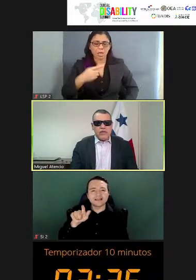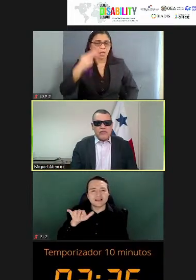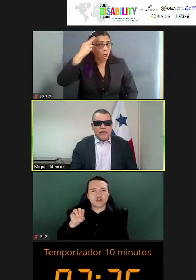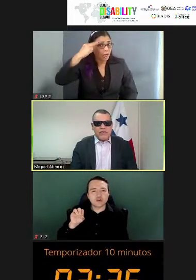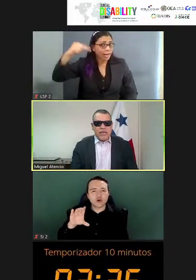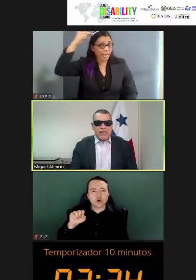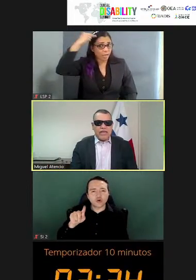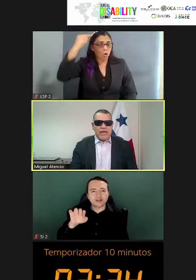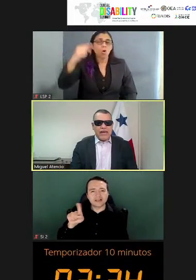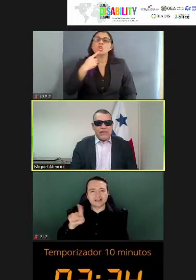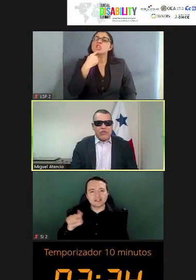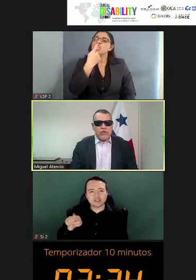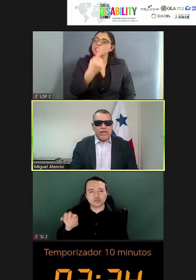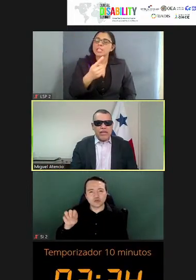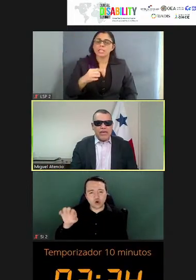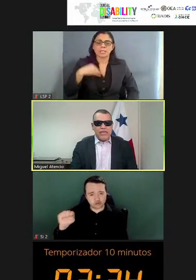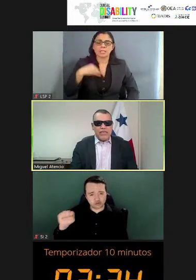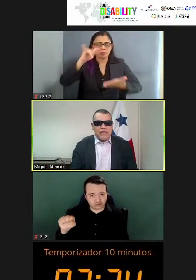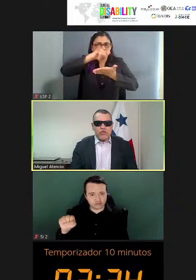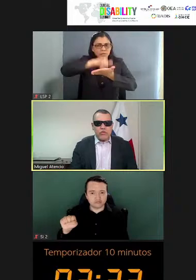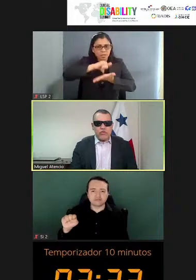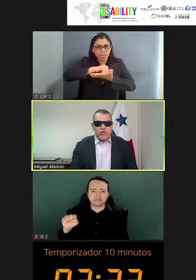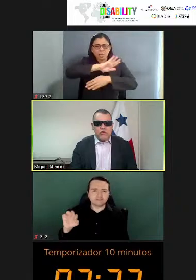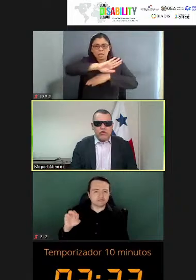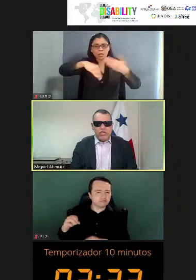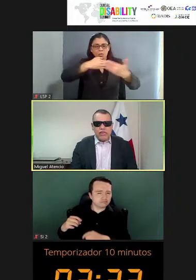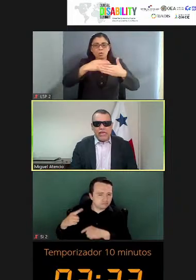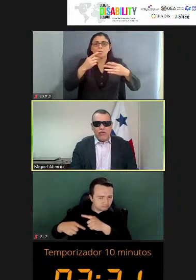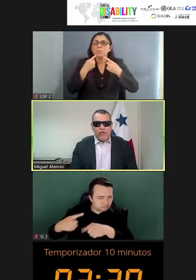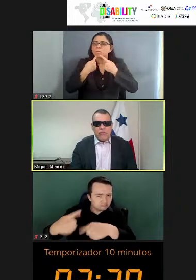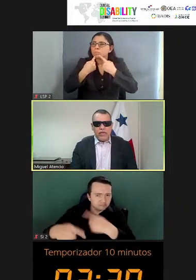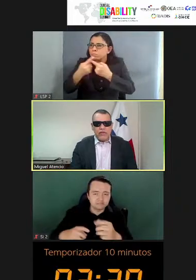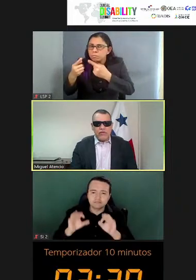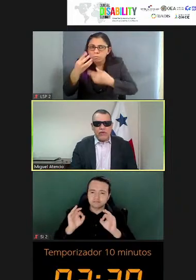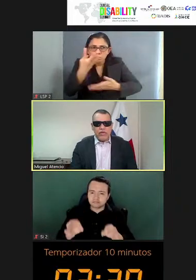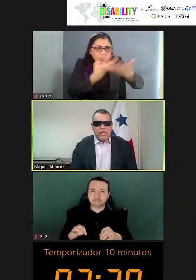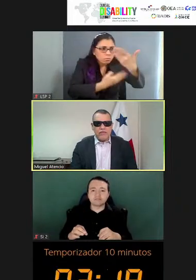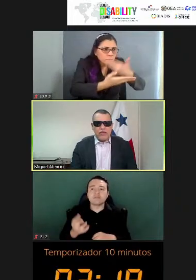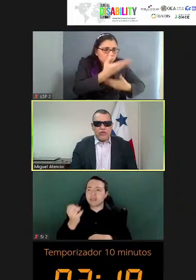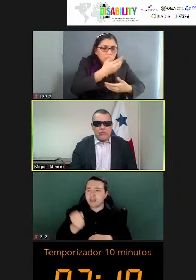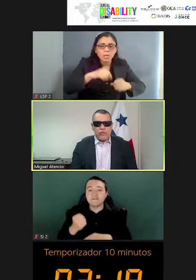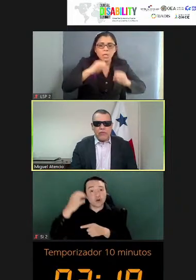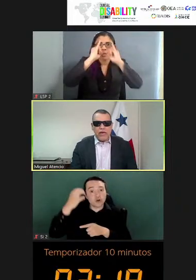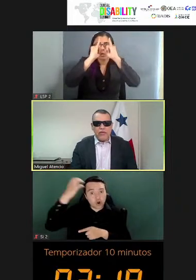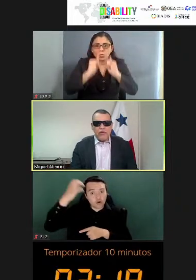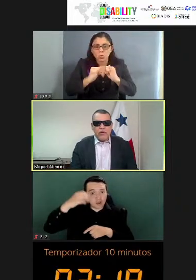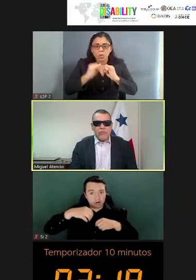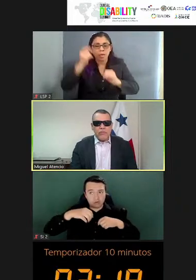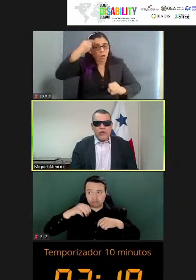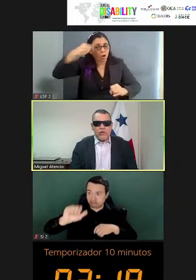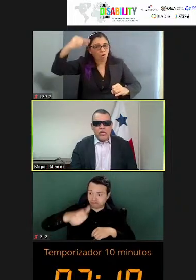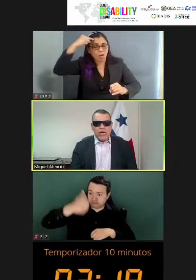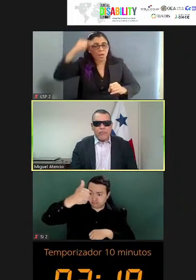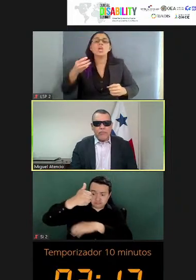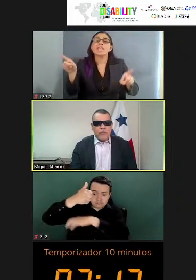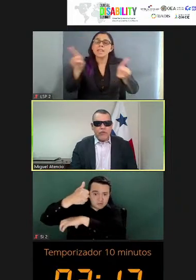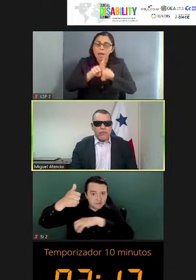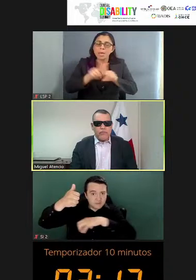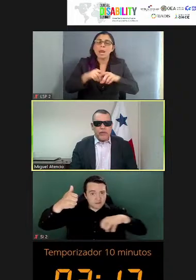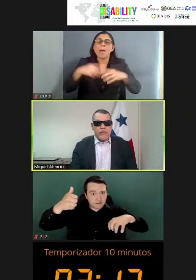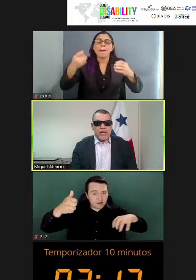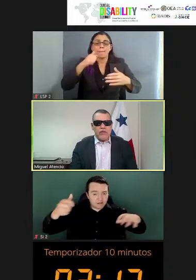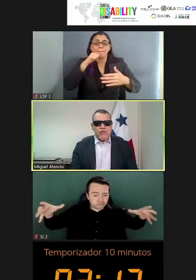office the three consecutive years we they sit all of the government institutions and